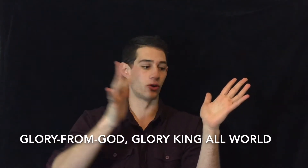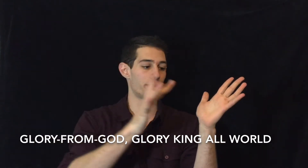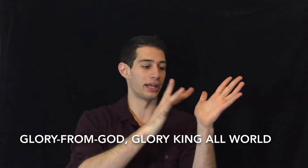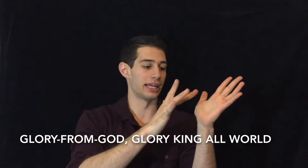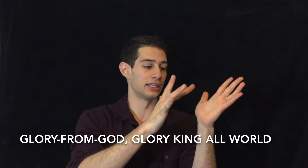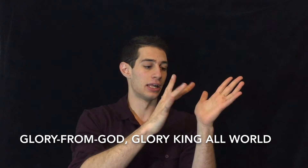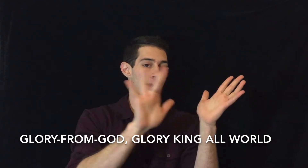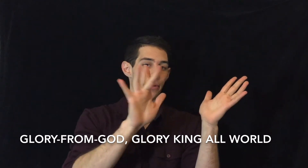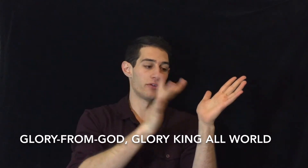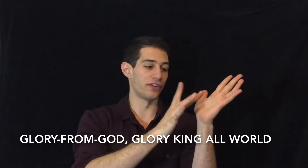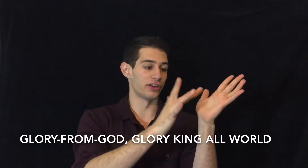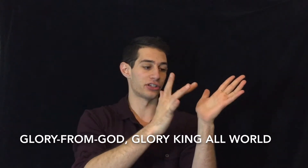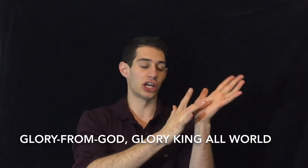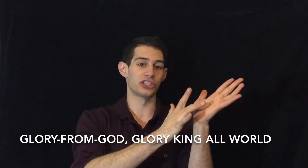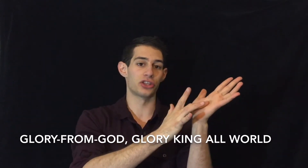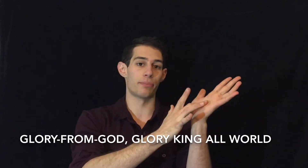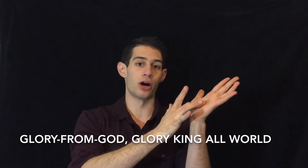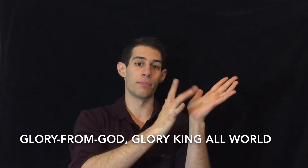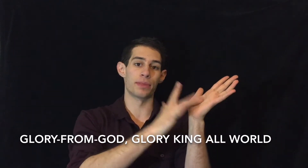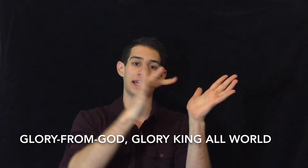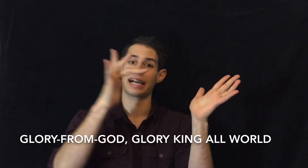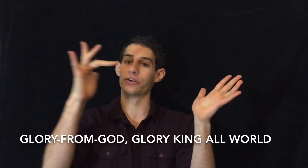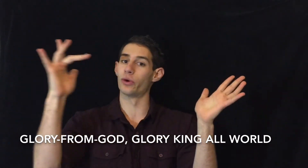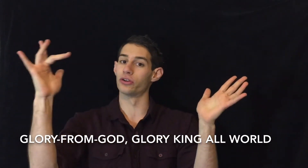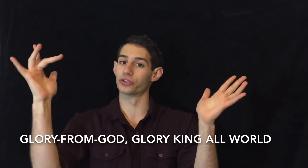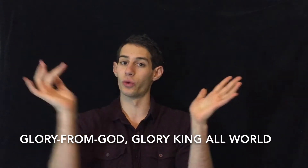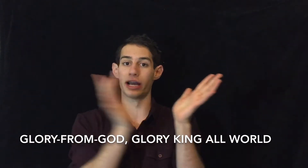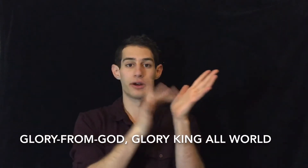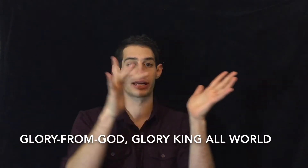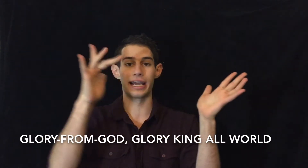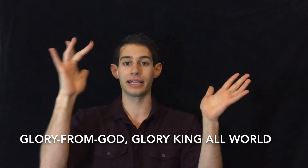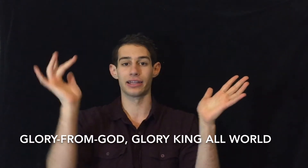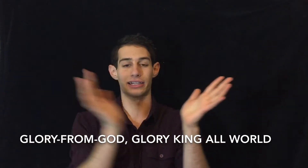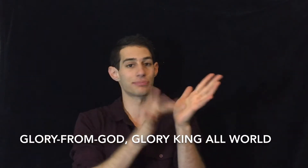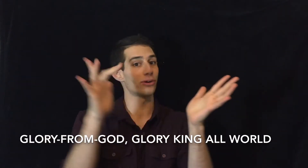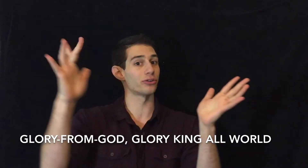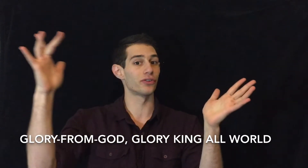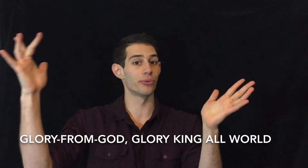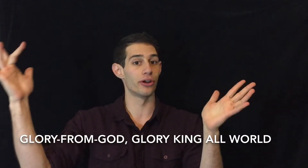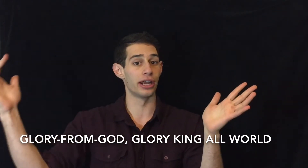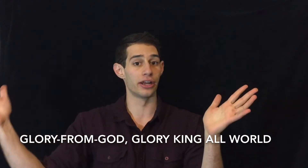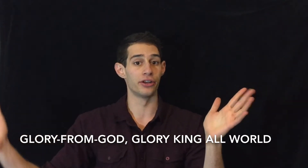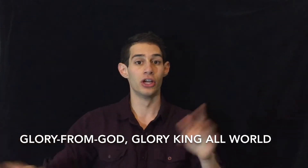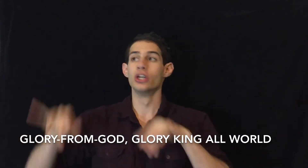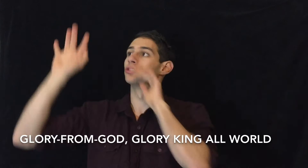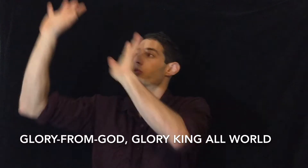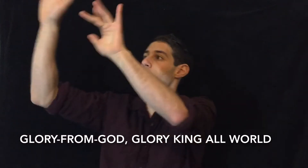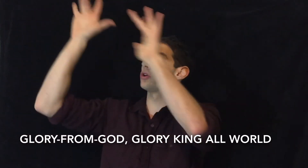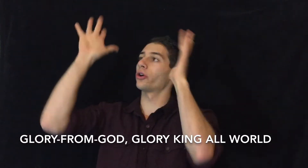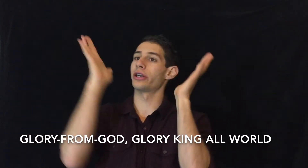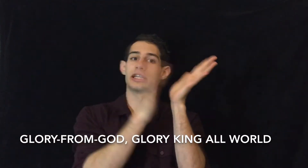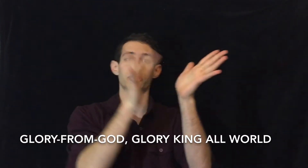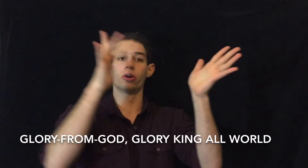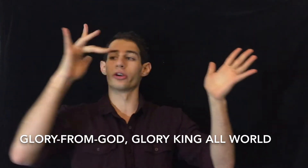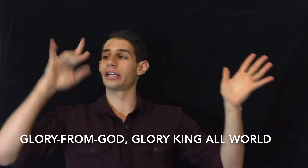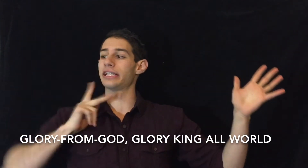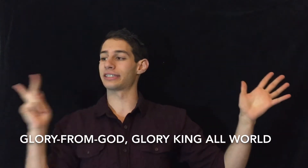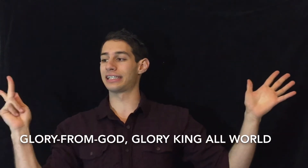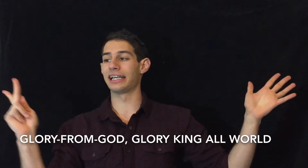open hand. Middle finger touches the palm and kind of wiggles away, okay? Like a sparkle from your hand. So glory, glorious